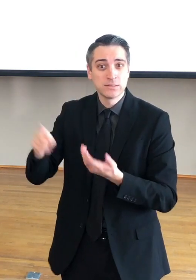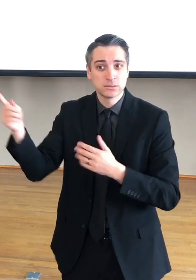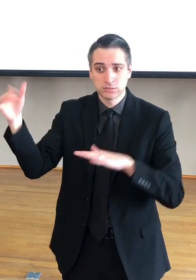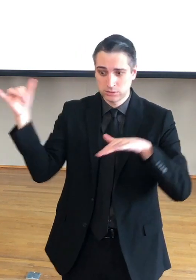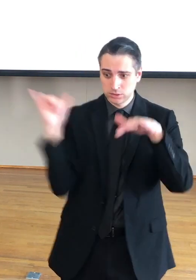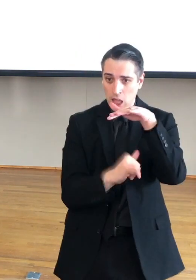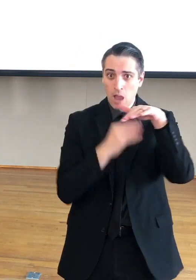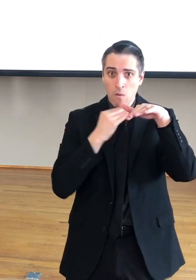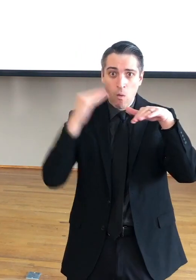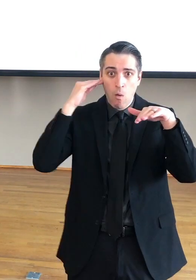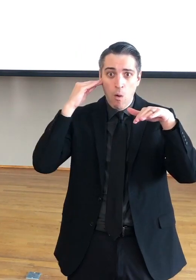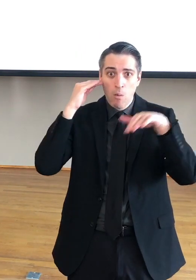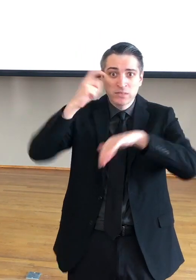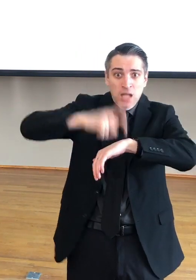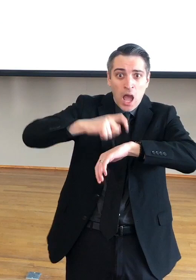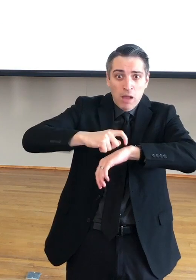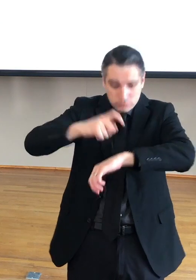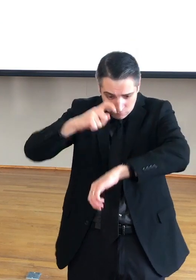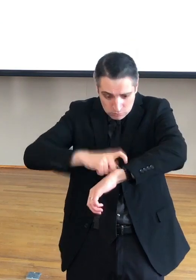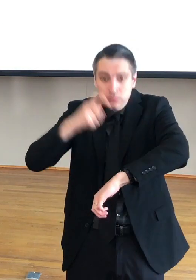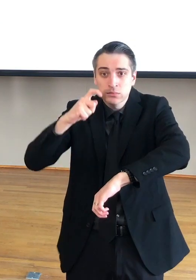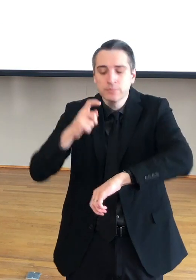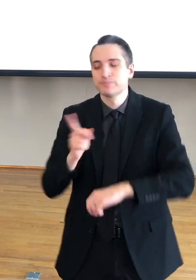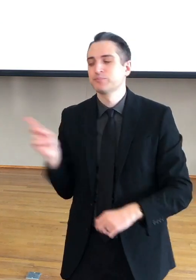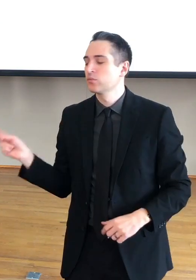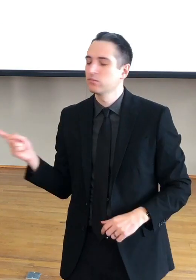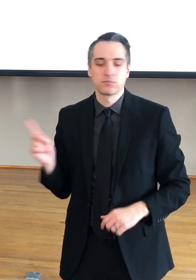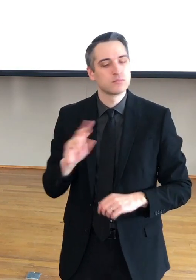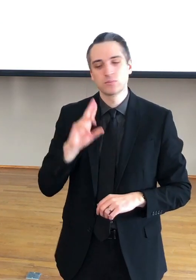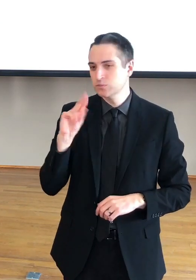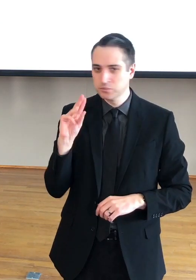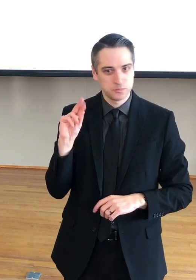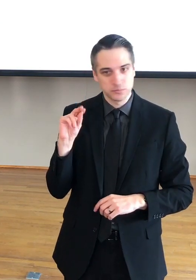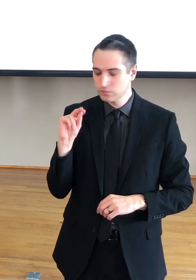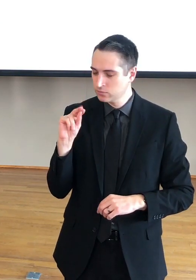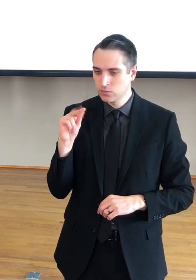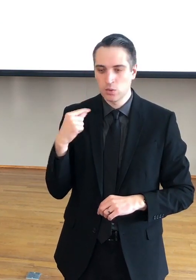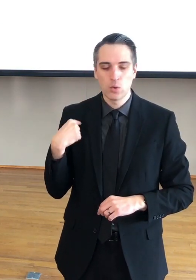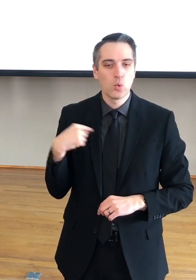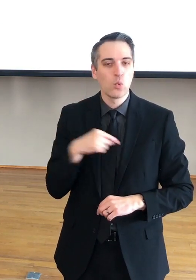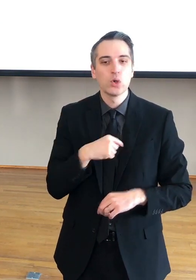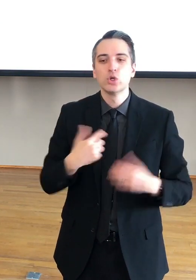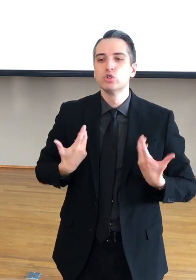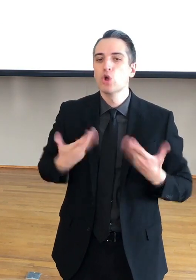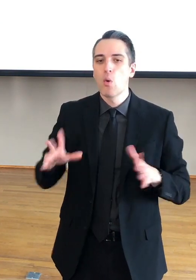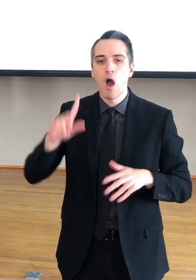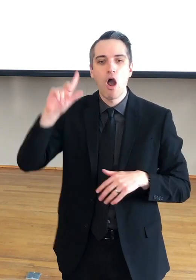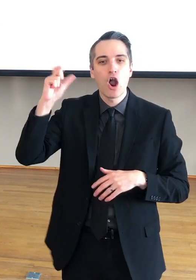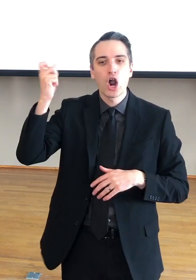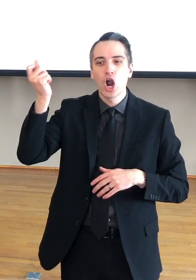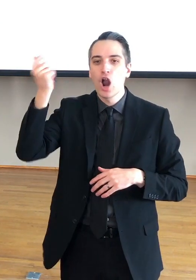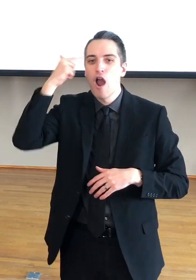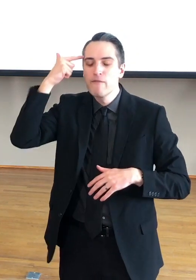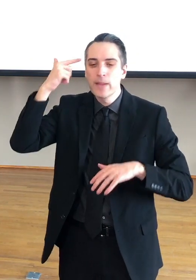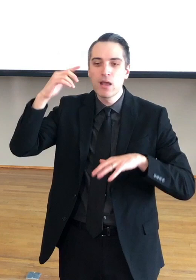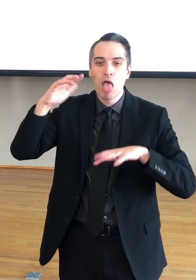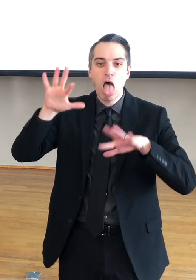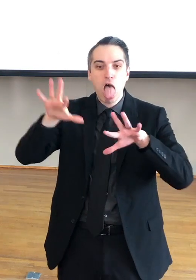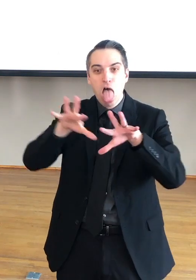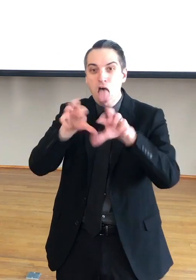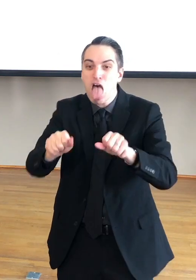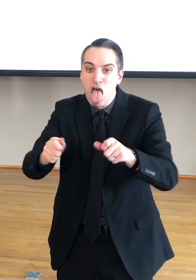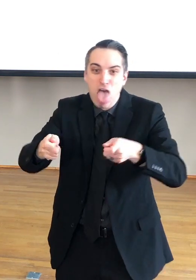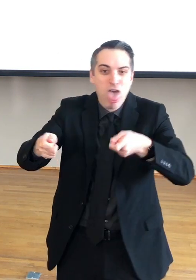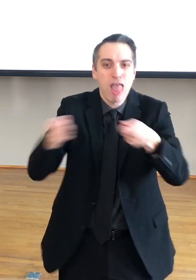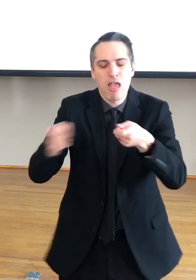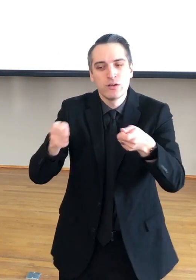want government interference on this particular level to be overzealous to the point of that we have to